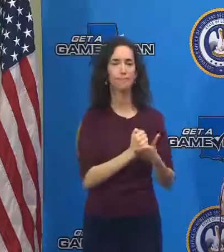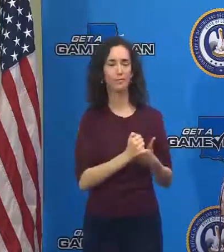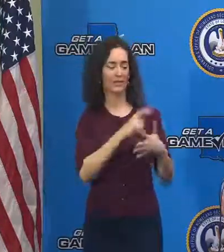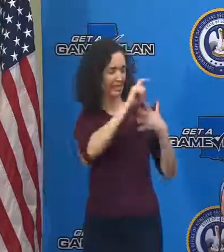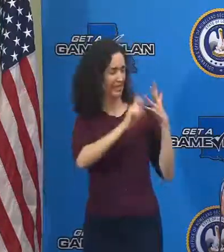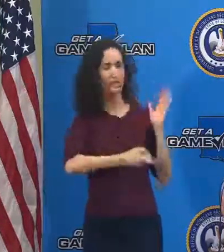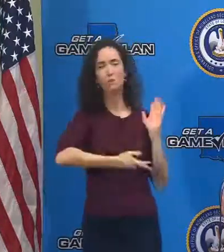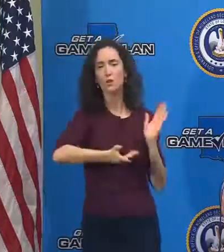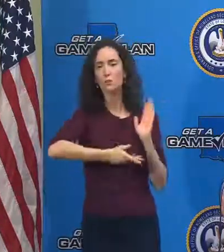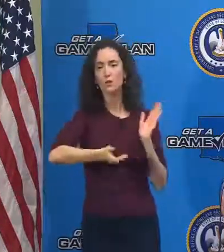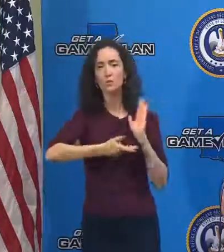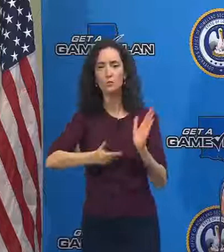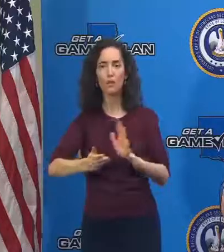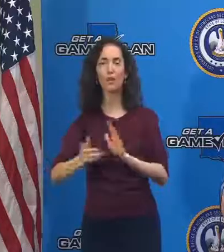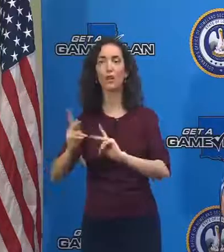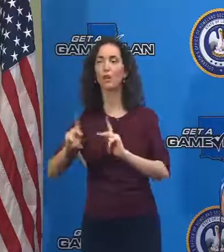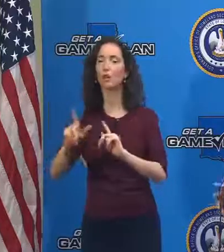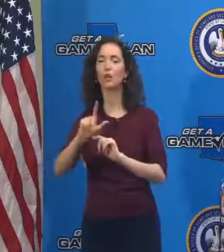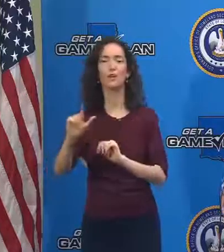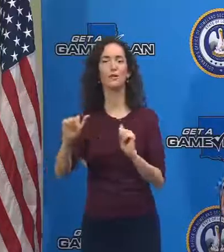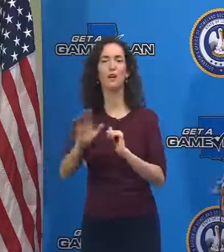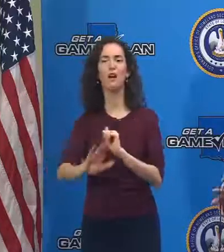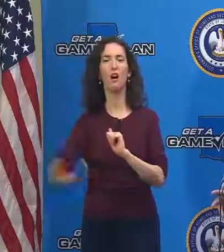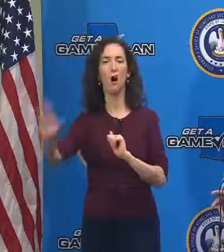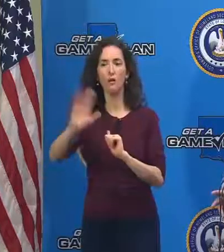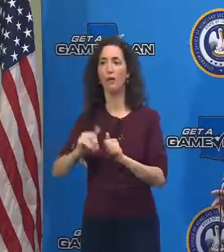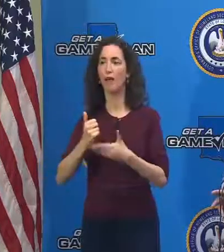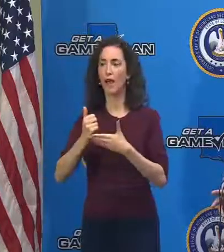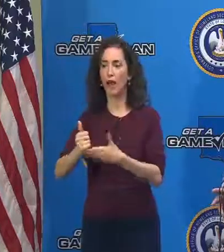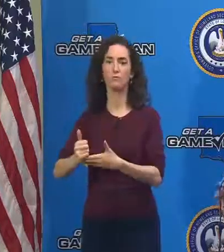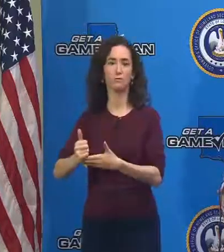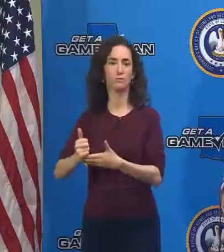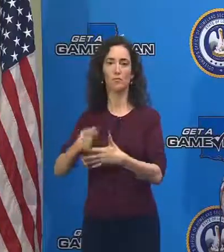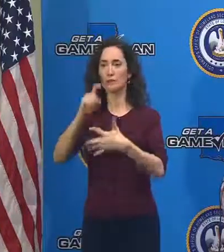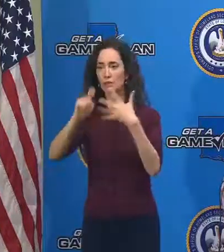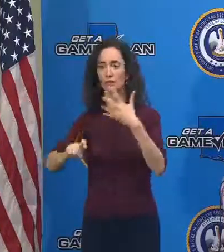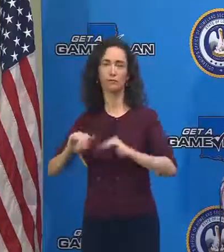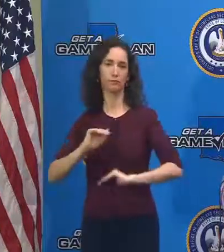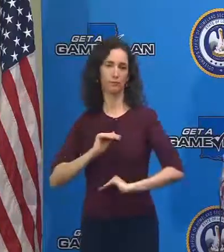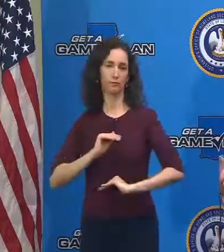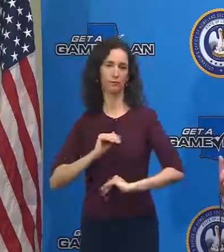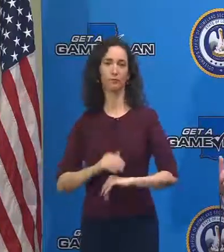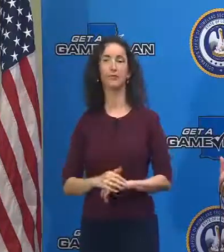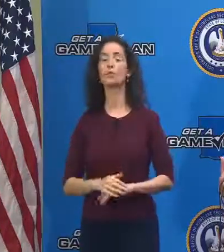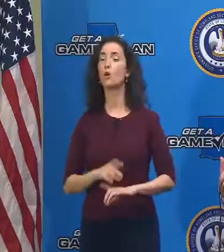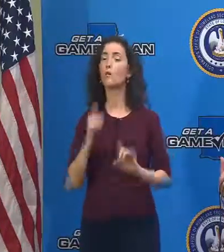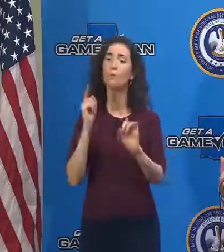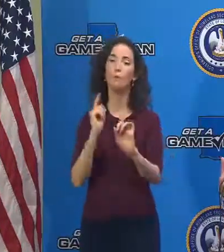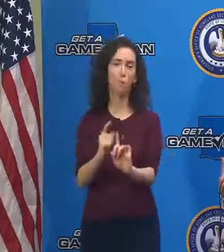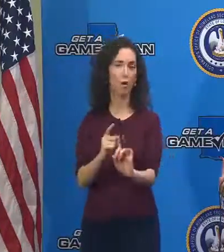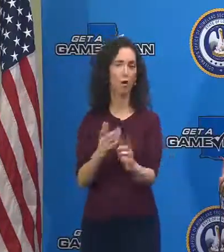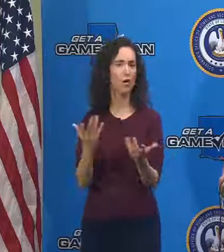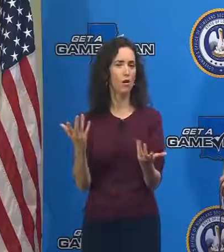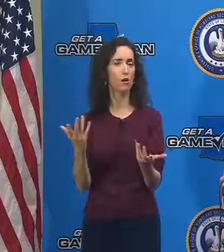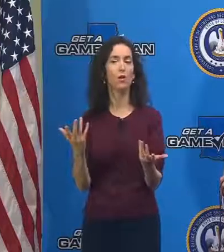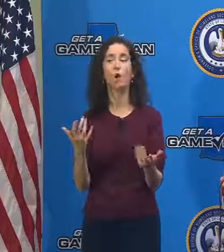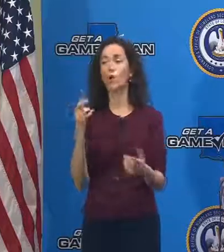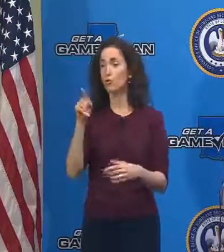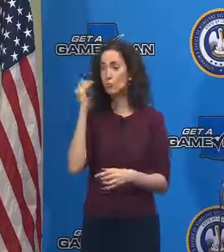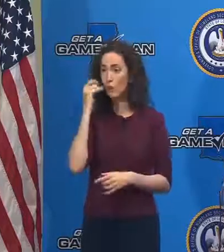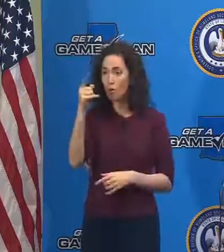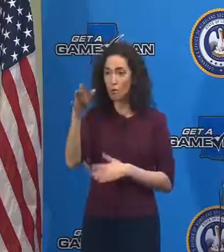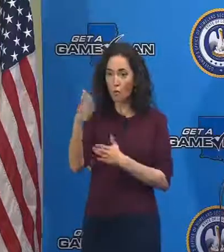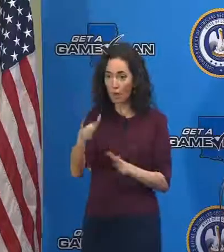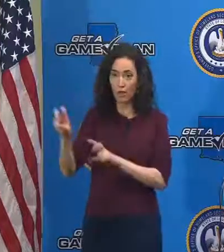need today. And so I would further that with saying that if you are planning to come to Louisiana